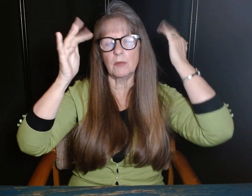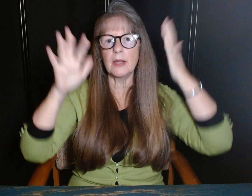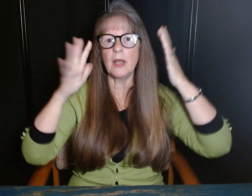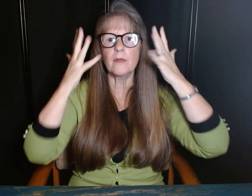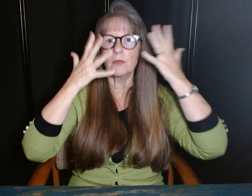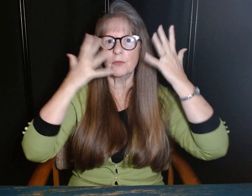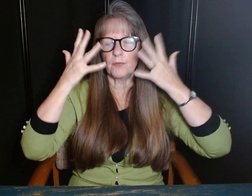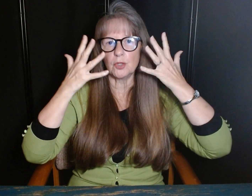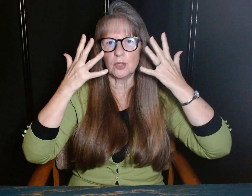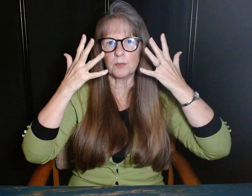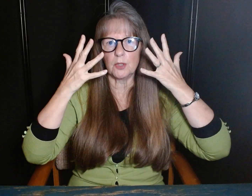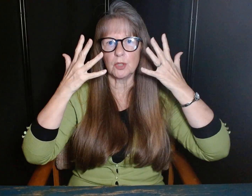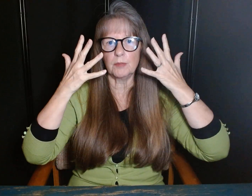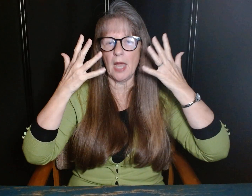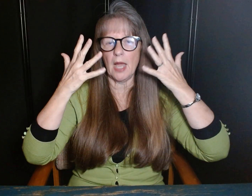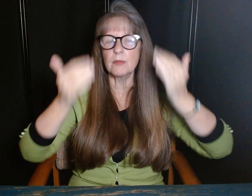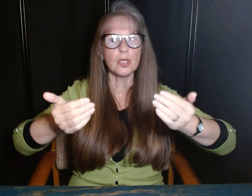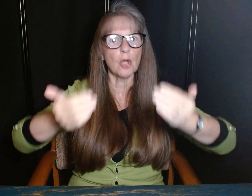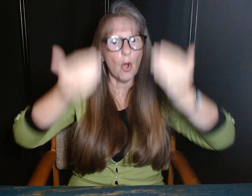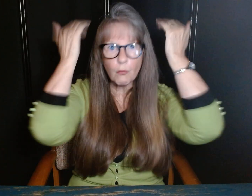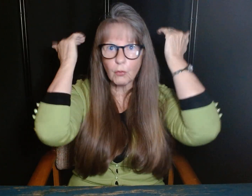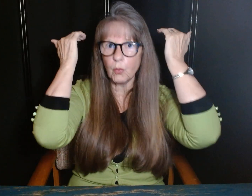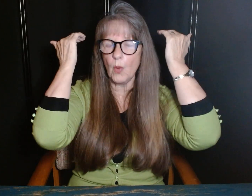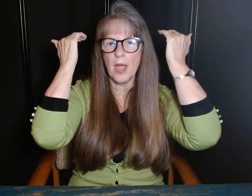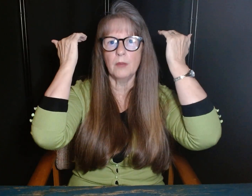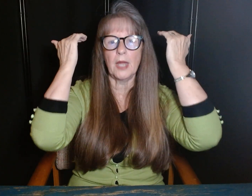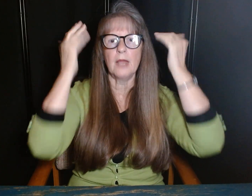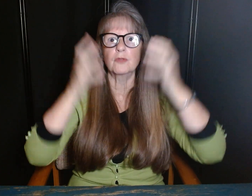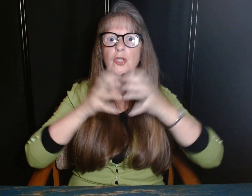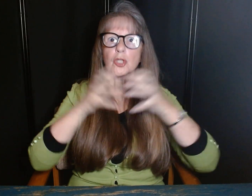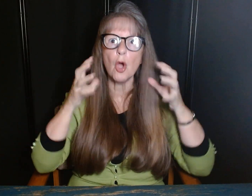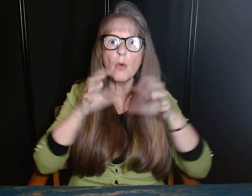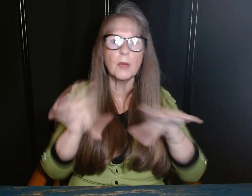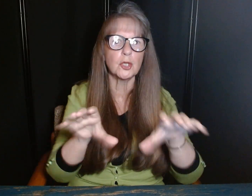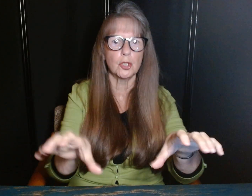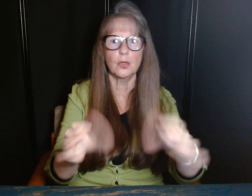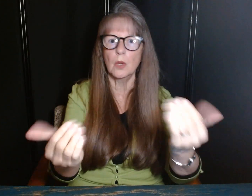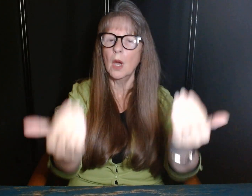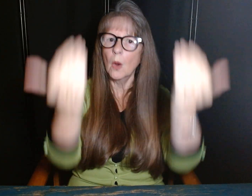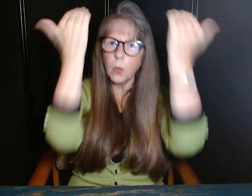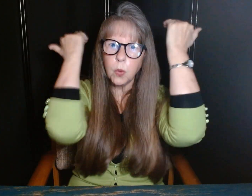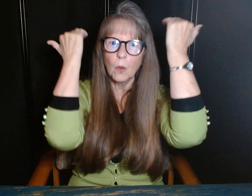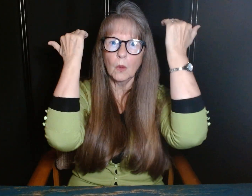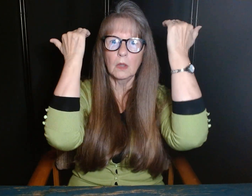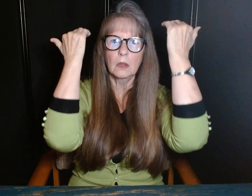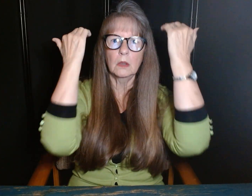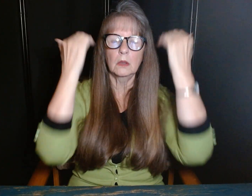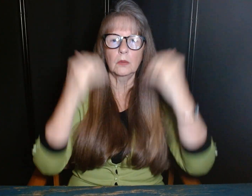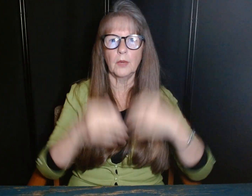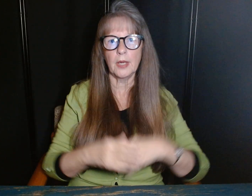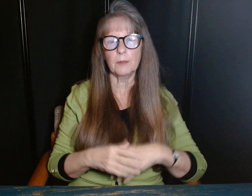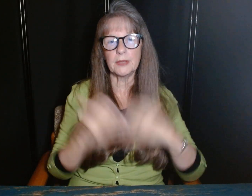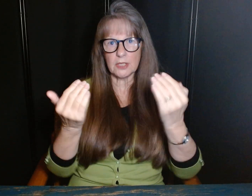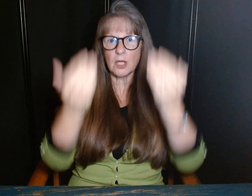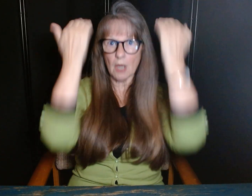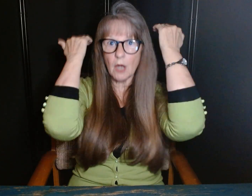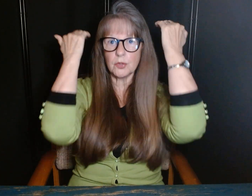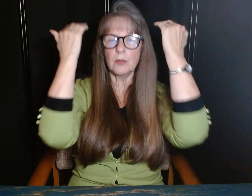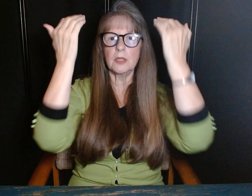I have a different facial expression, but I am just overwhelmed. I have just so much to do, right? But this is